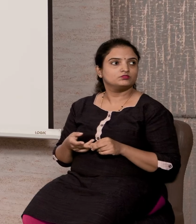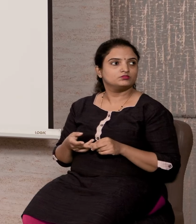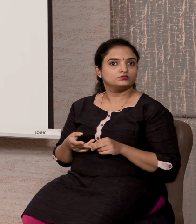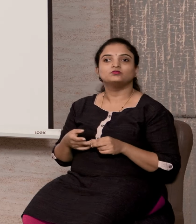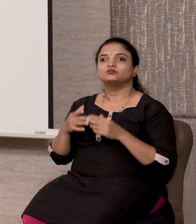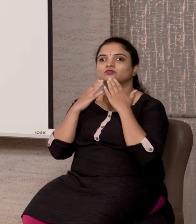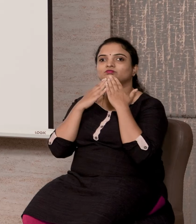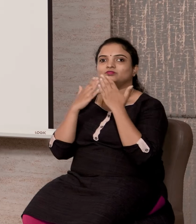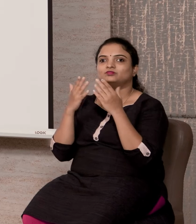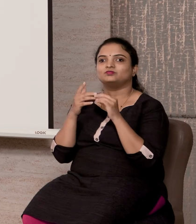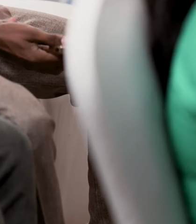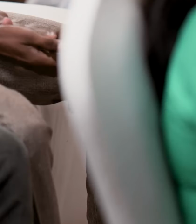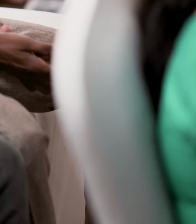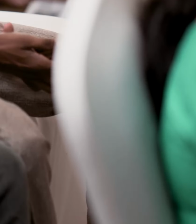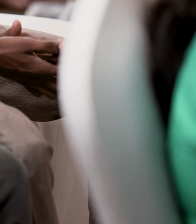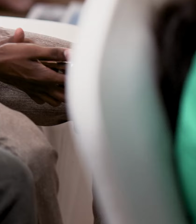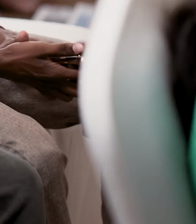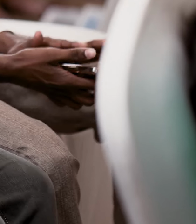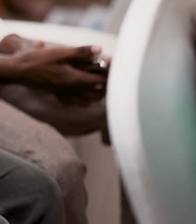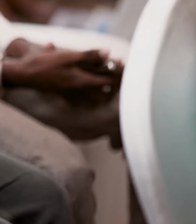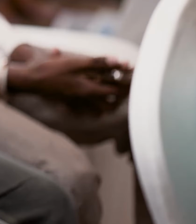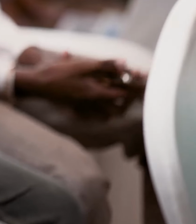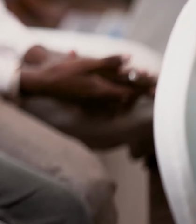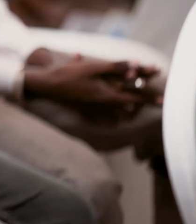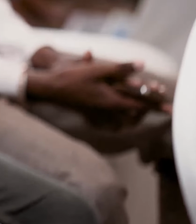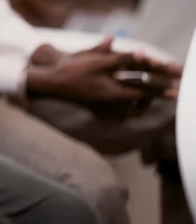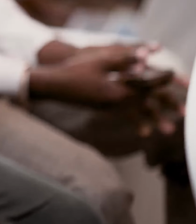Thank you. Yeah, go ahead.